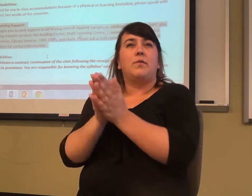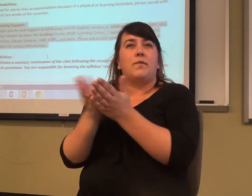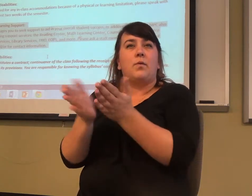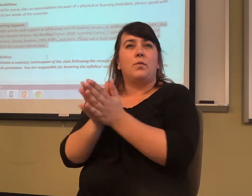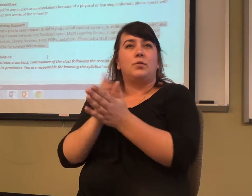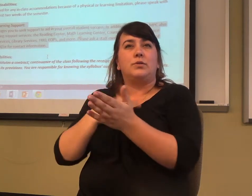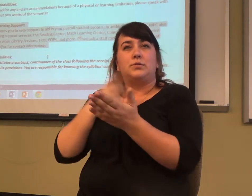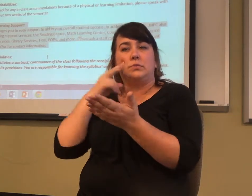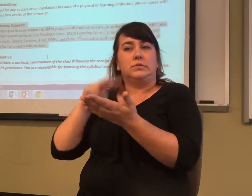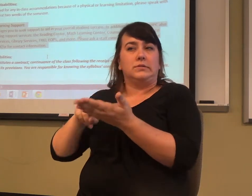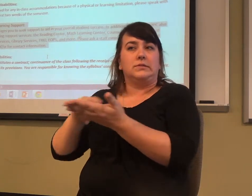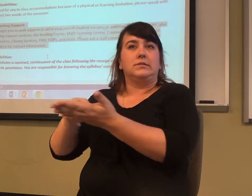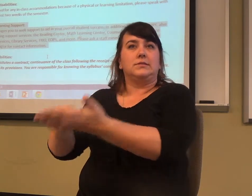semester.